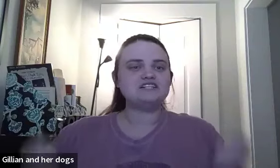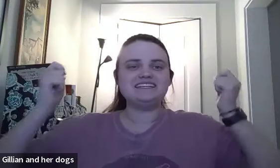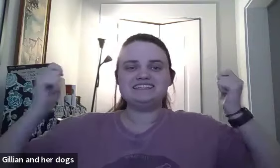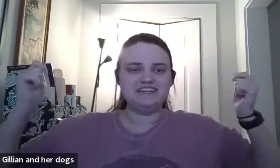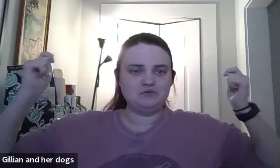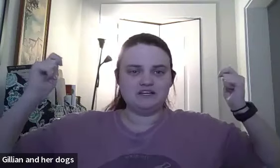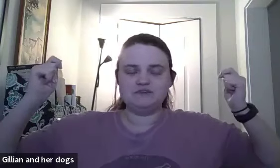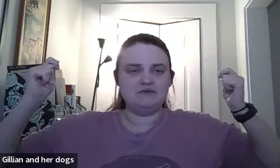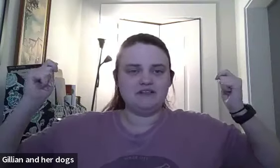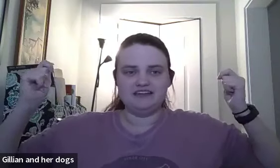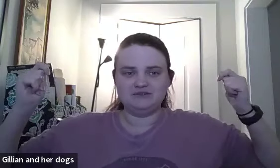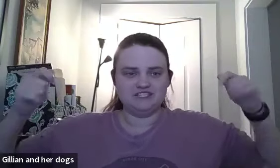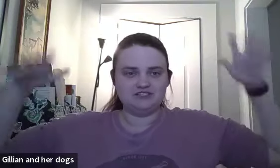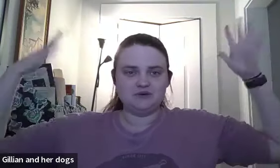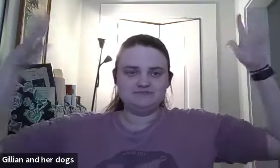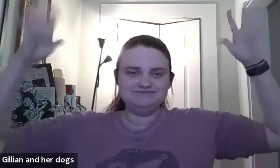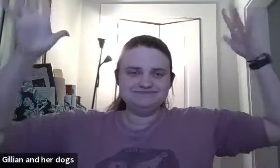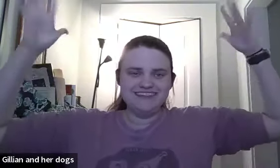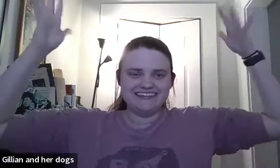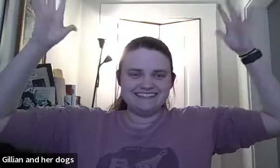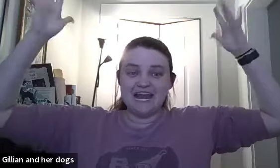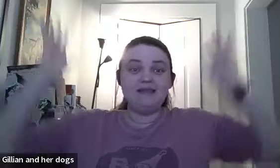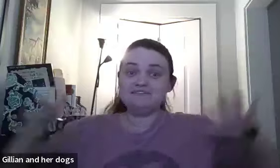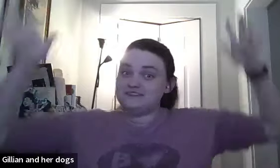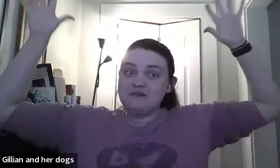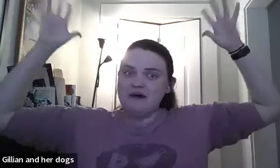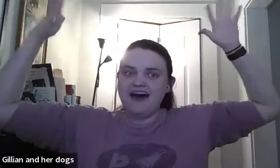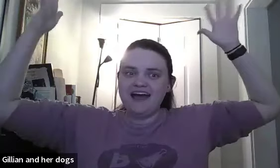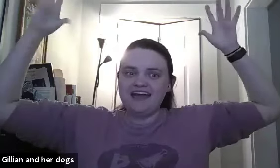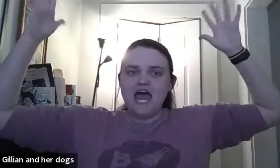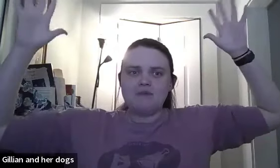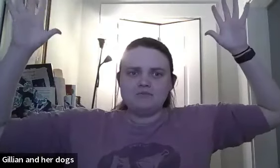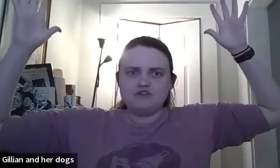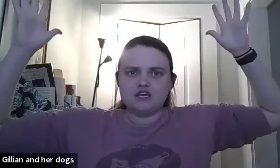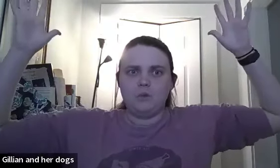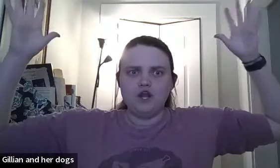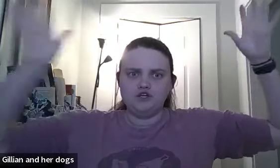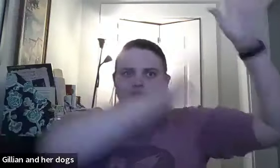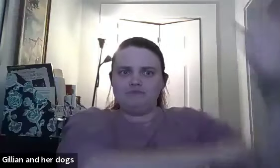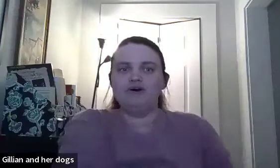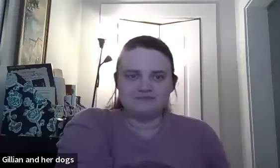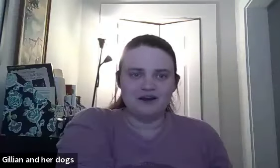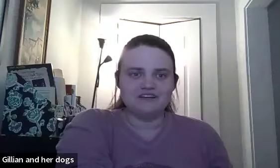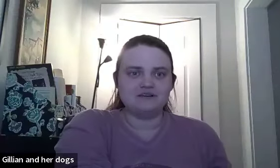first instinct was when they were like doing the cheers was this. And I lifted them up high, and my brother's like, "What are you doing?" Puts my arm down. I